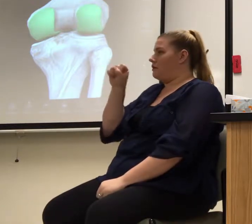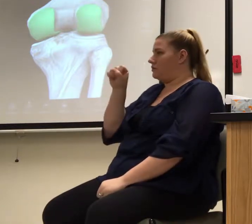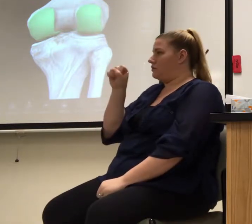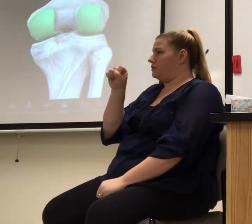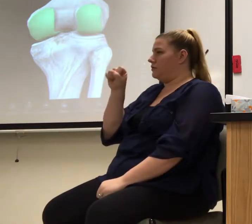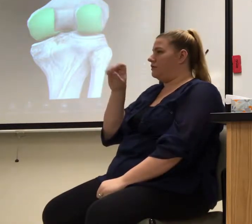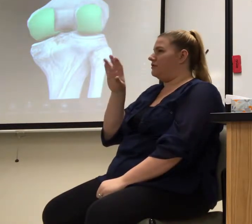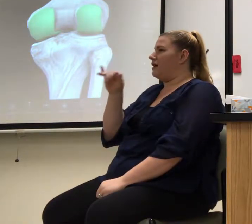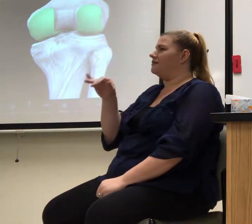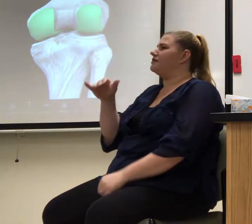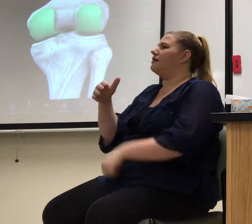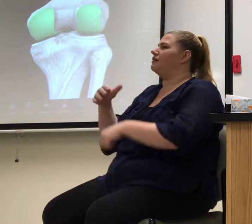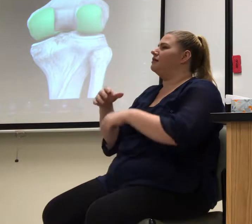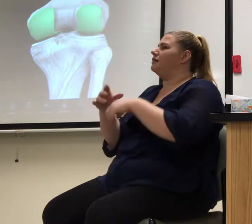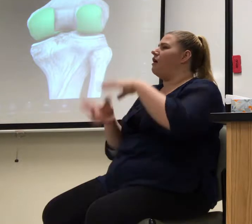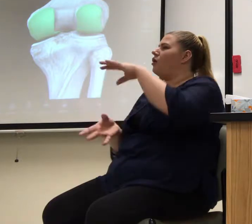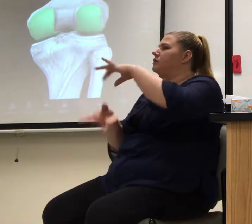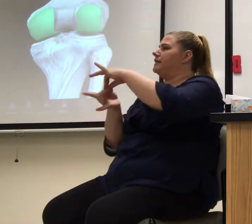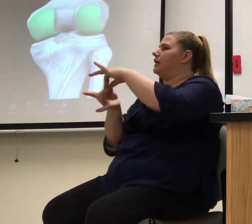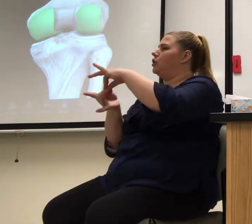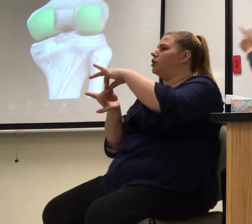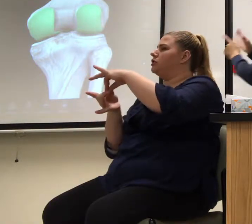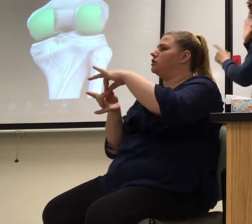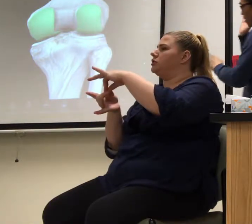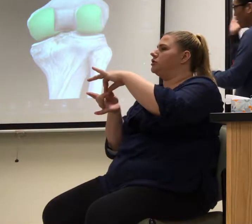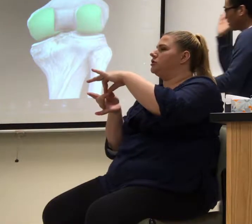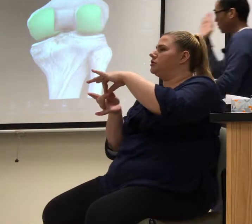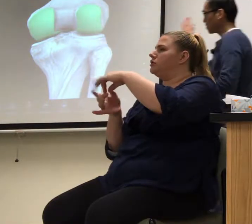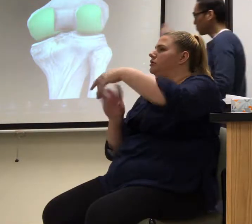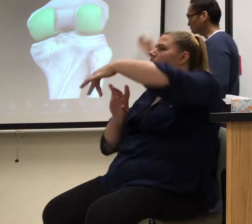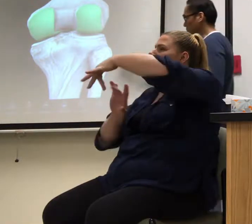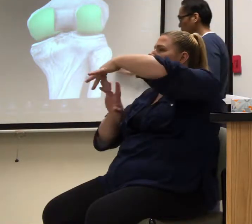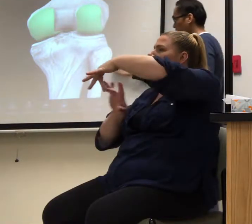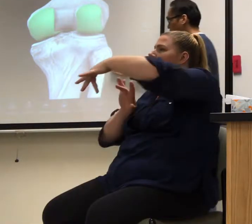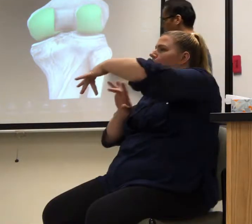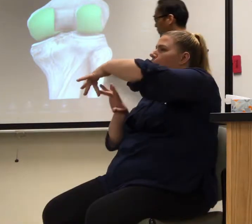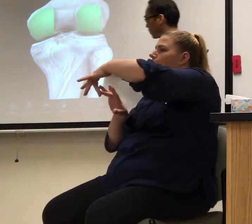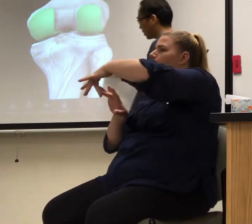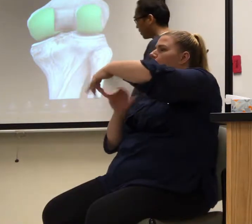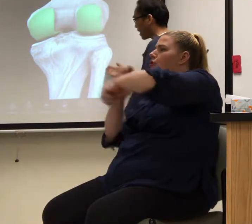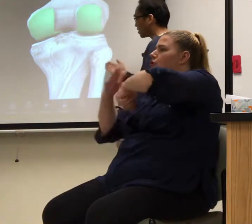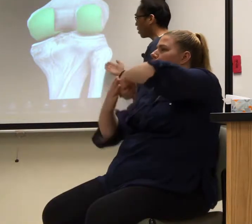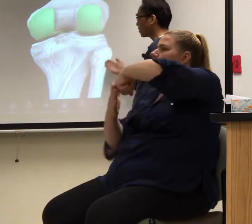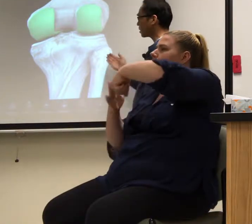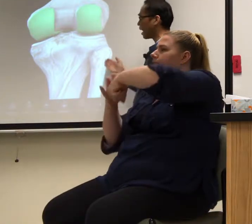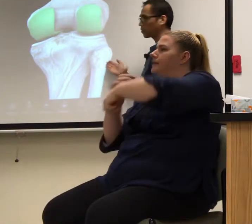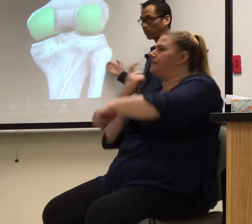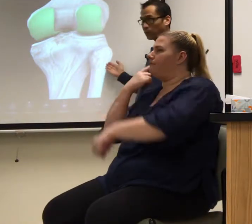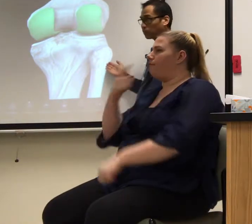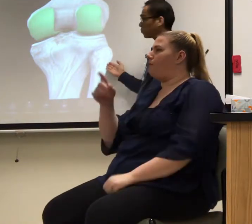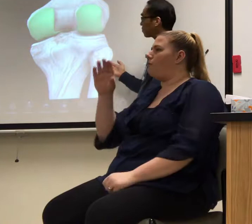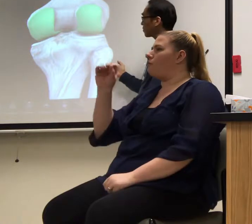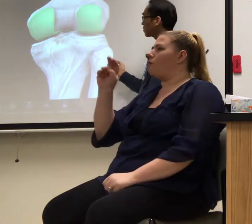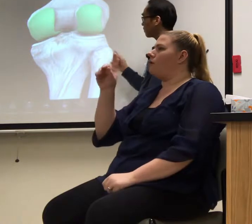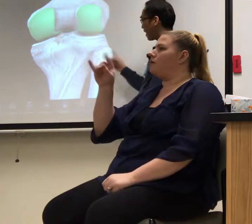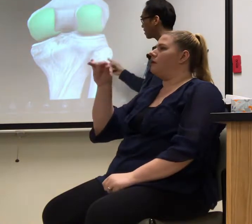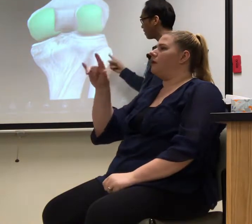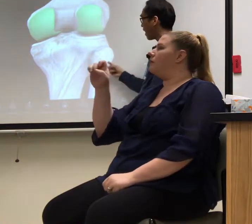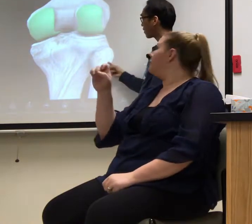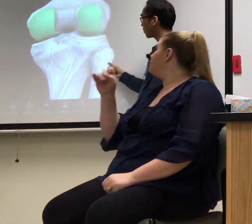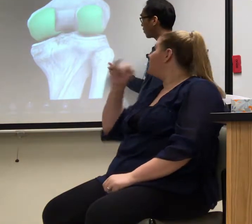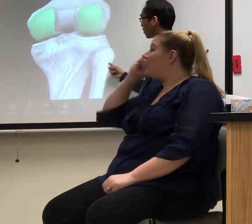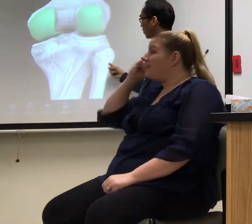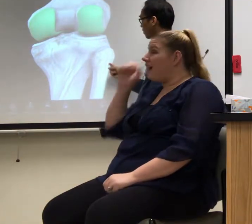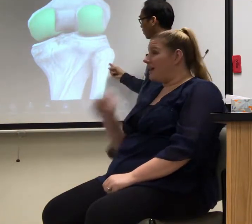I always orient myself if it's zoomed in like this, if I can see this splint bone called the fibula, that's always lateral. So if